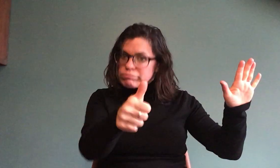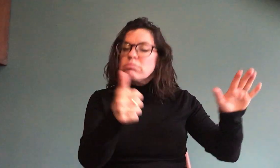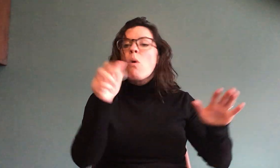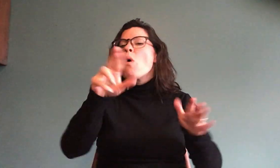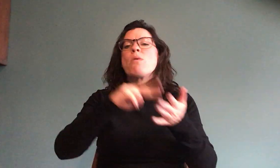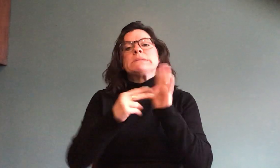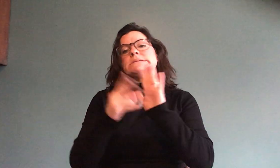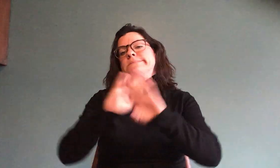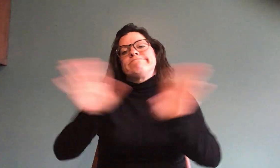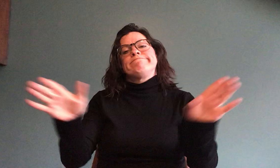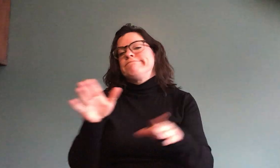moving to page next.